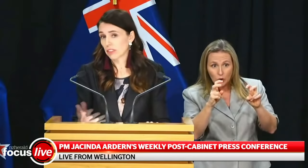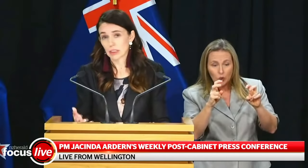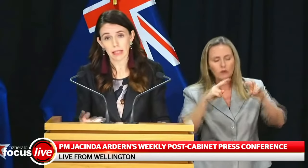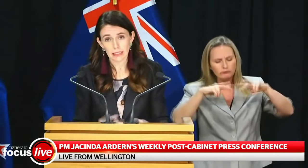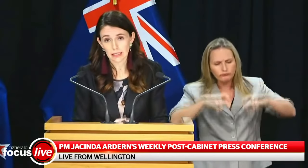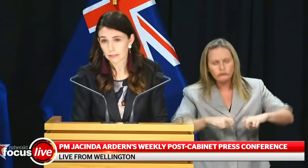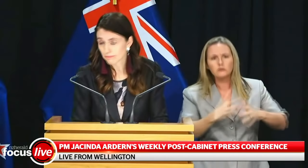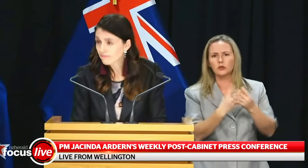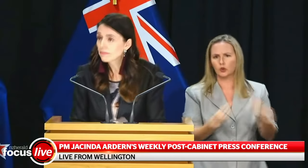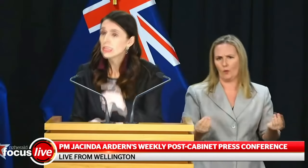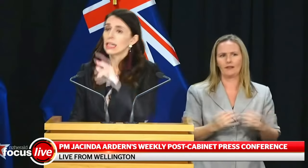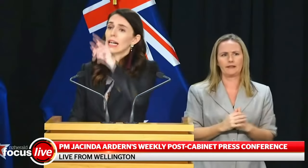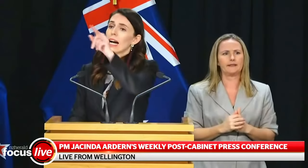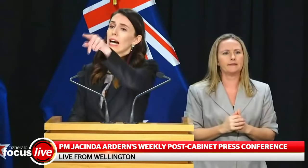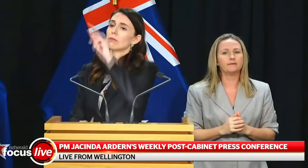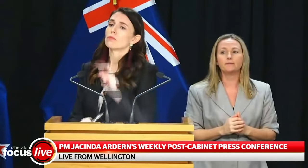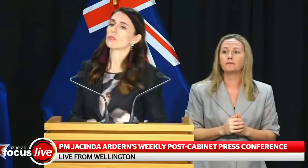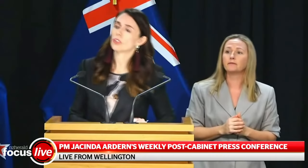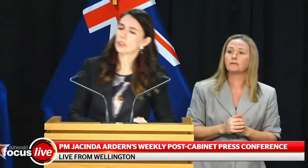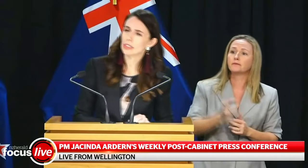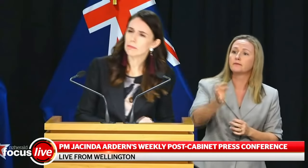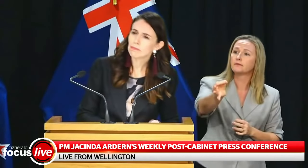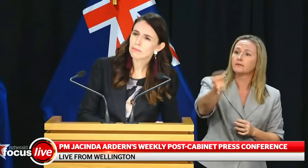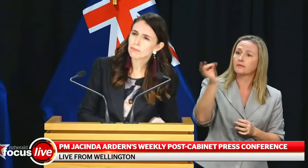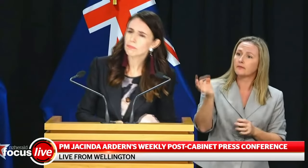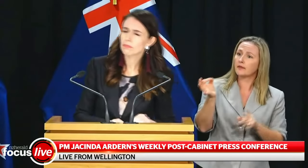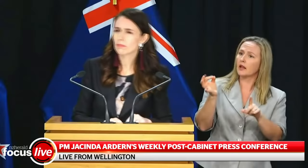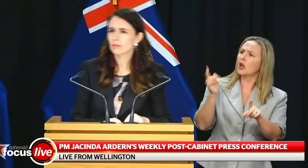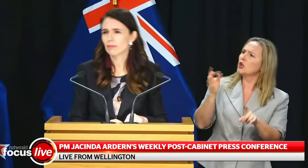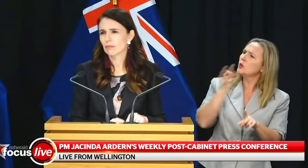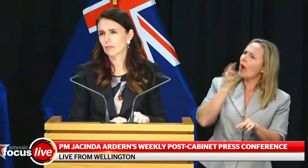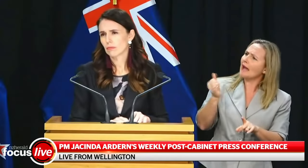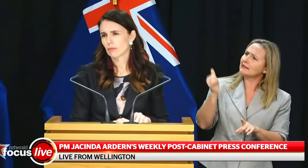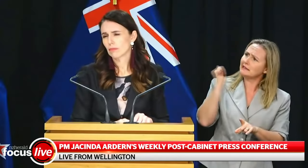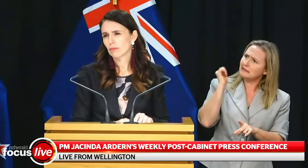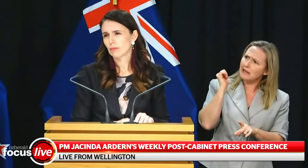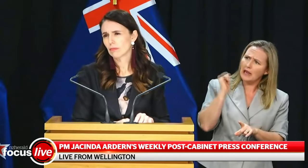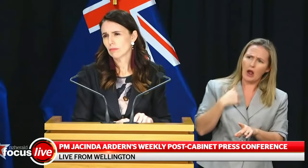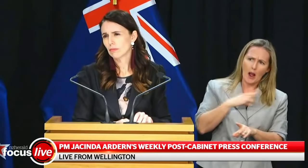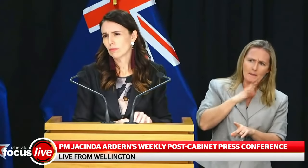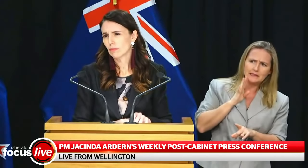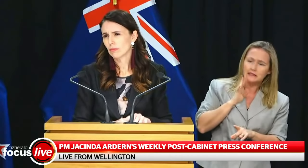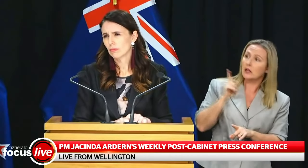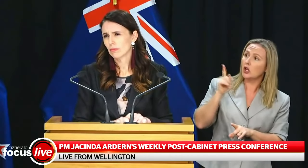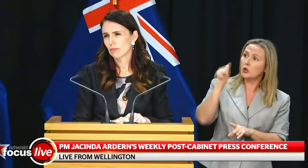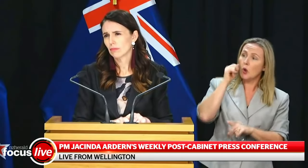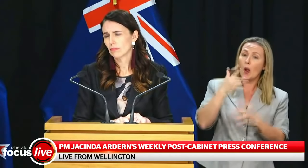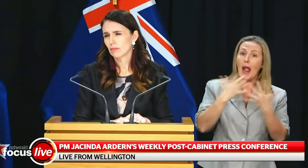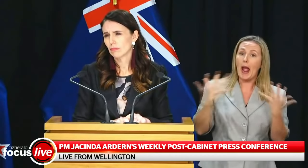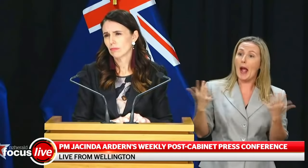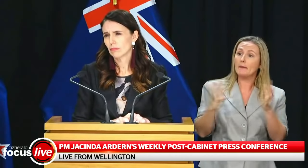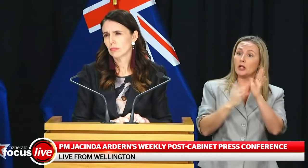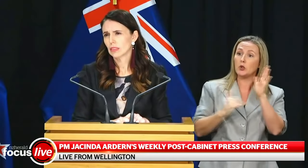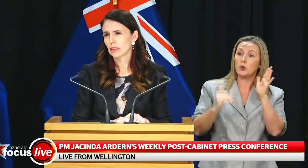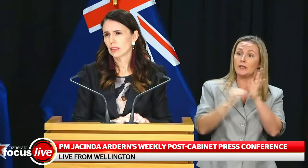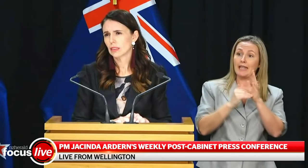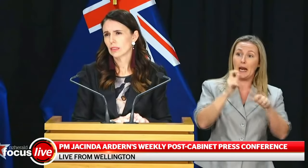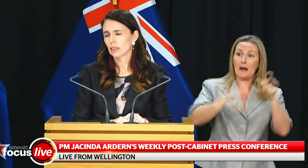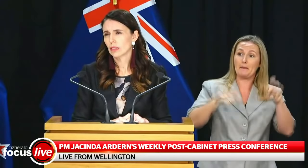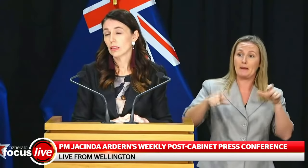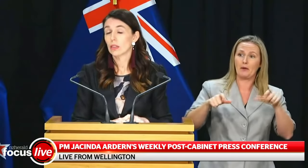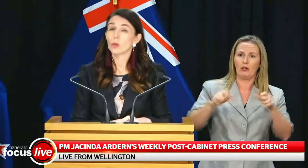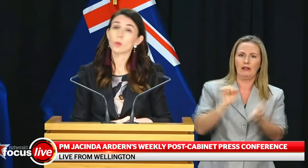foreign interference may exist. Apologies if you were asked this yesterday, I missed it, but have you got any figures as to how many New Zealanders are currently trapped? Want of a